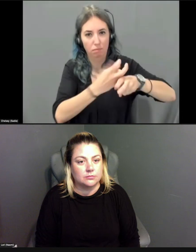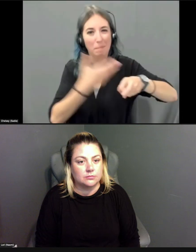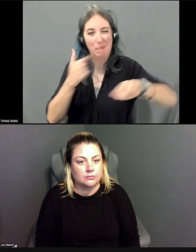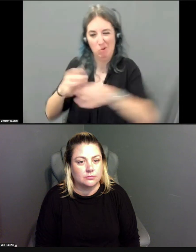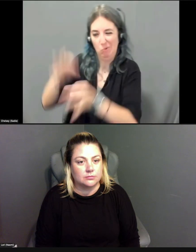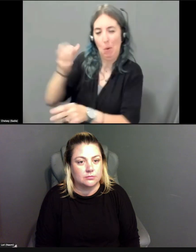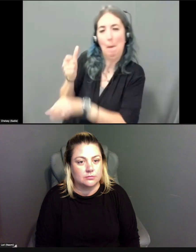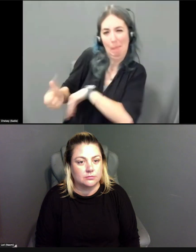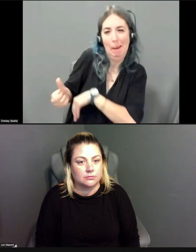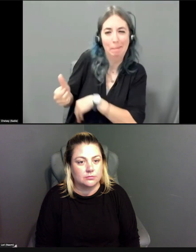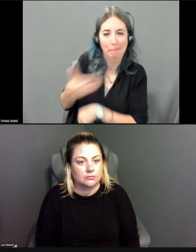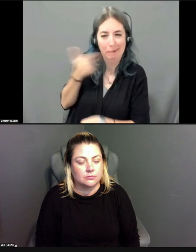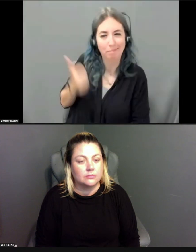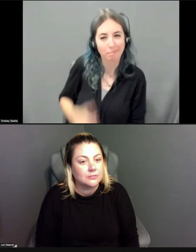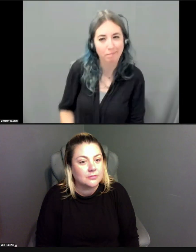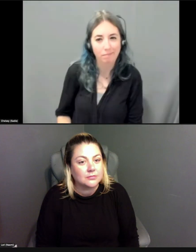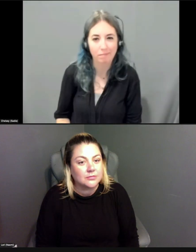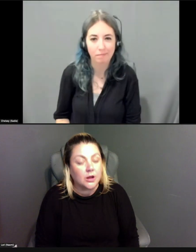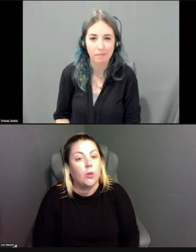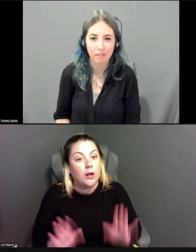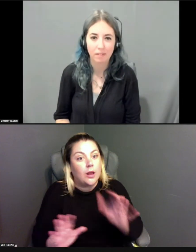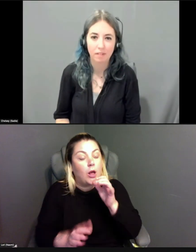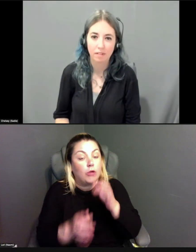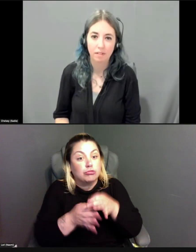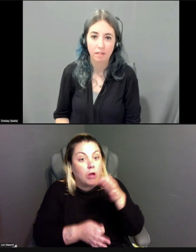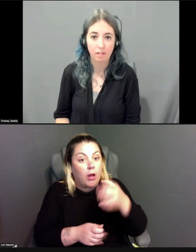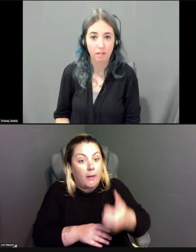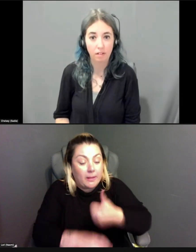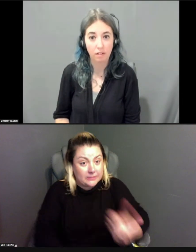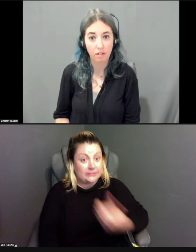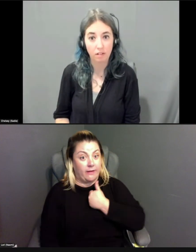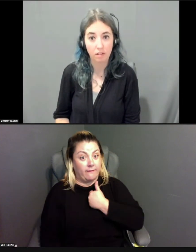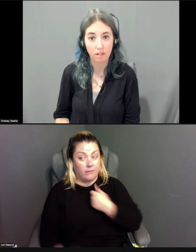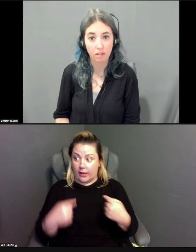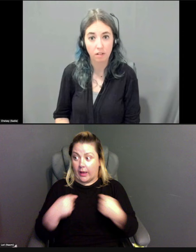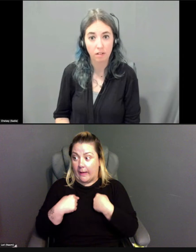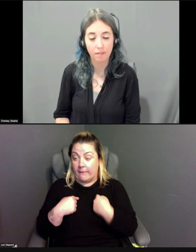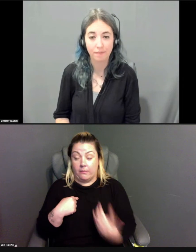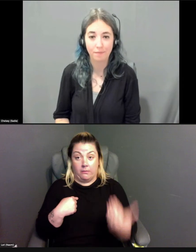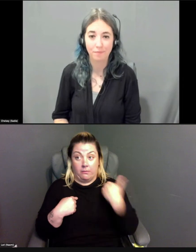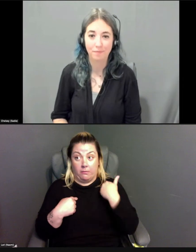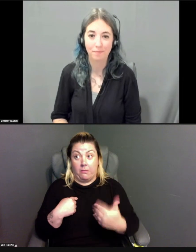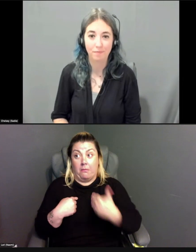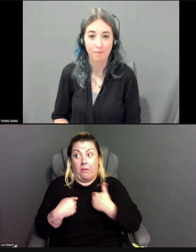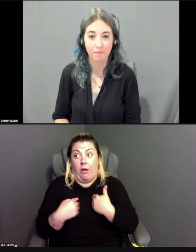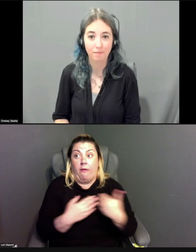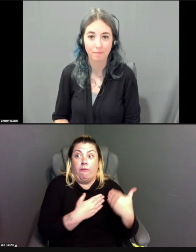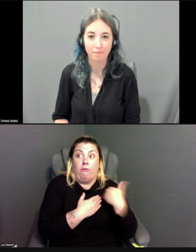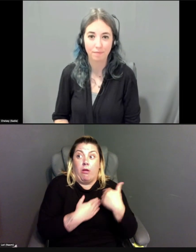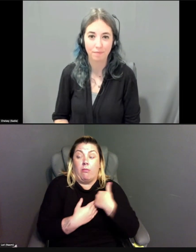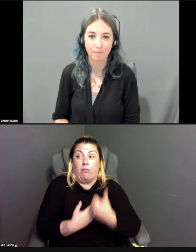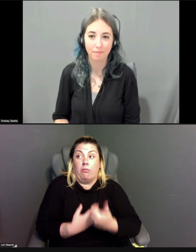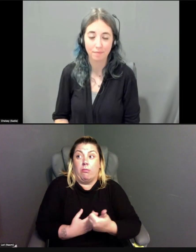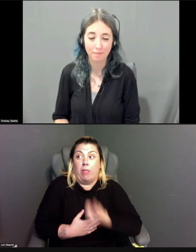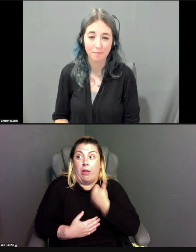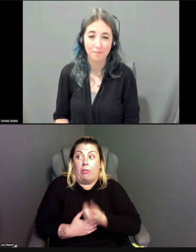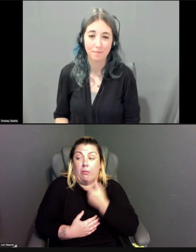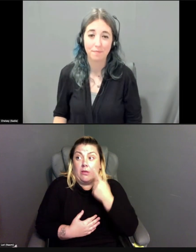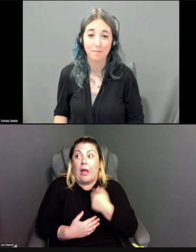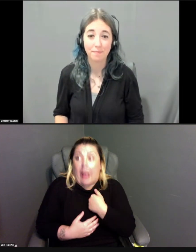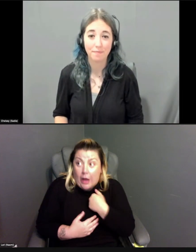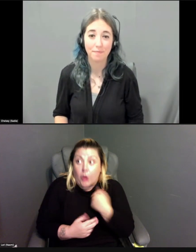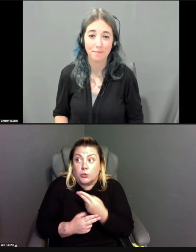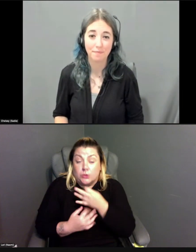but ourselves for using the straw. Individuals for using the straw. I think that's a perfect example of like how this stuff